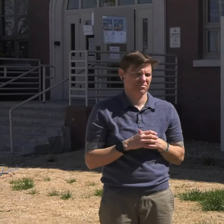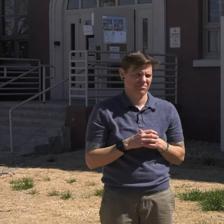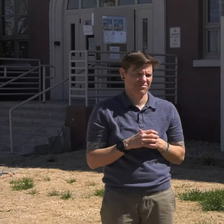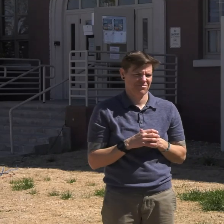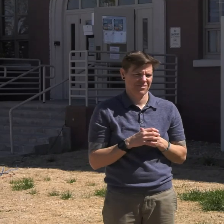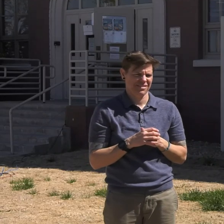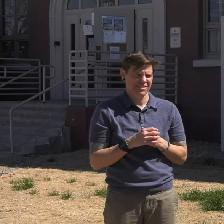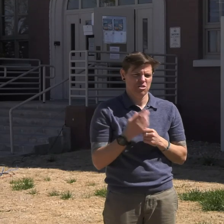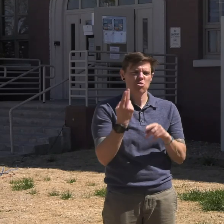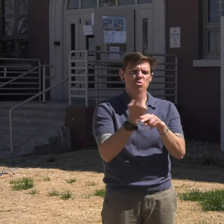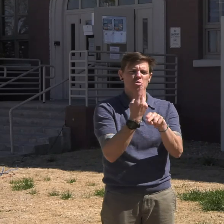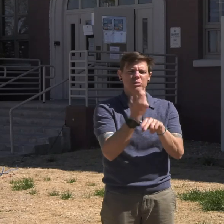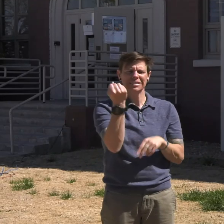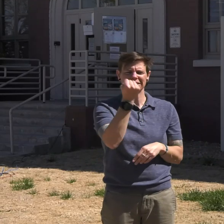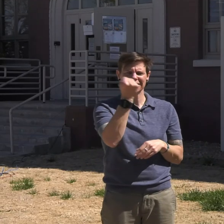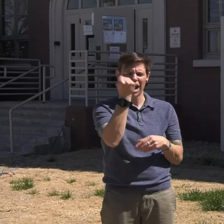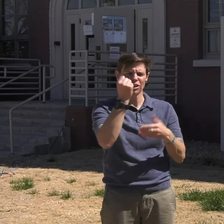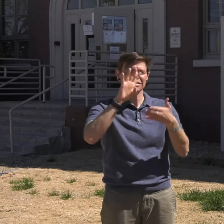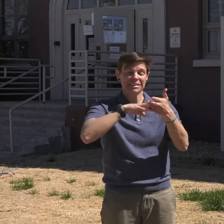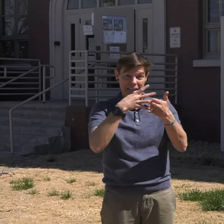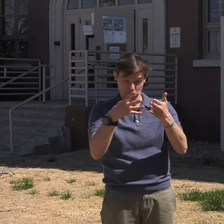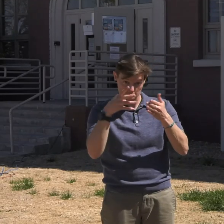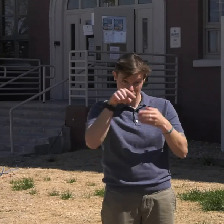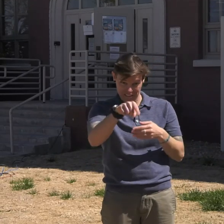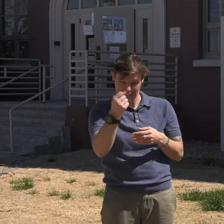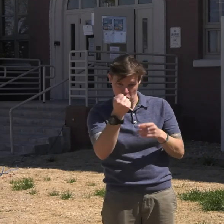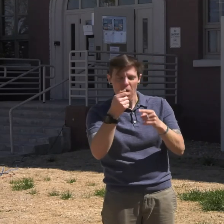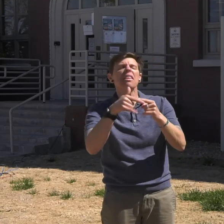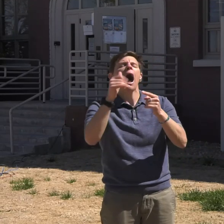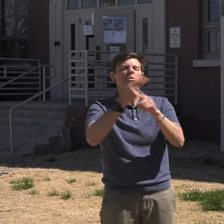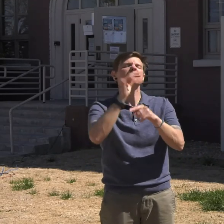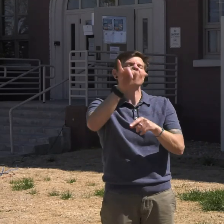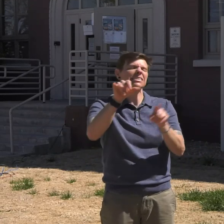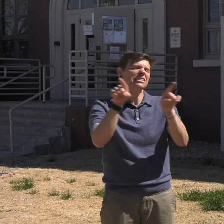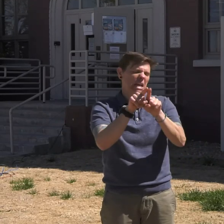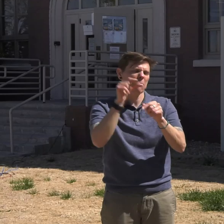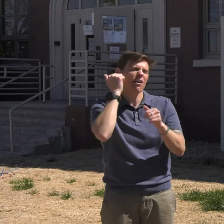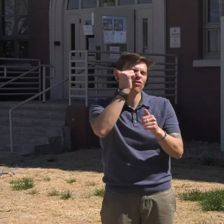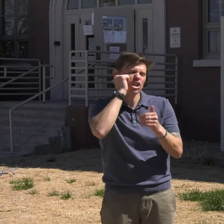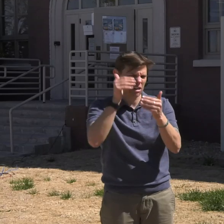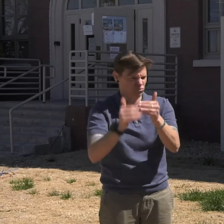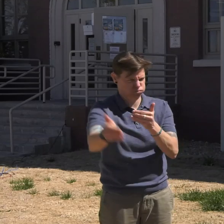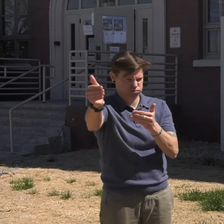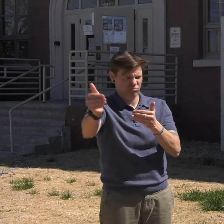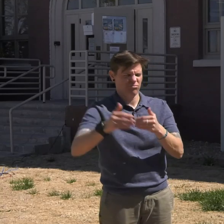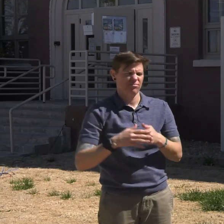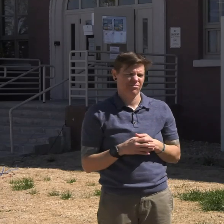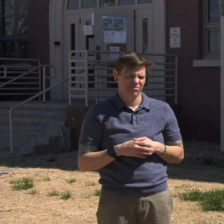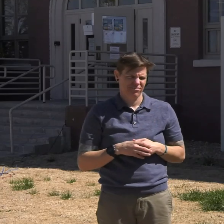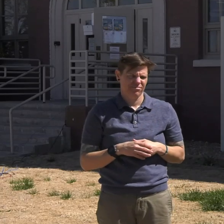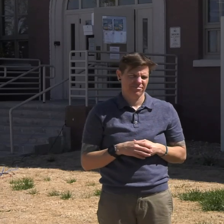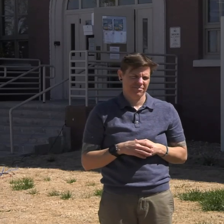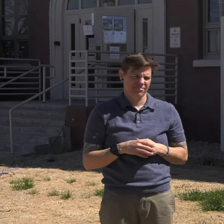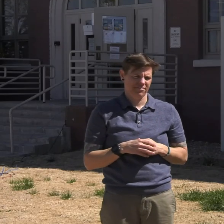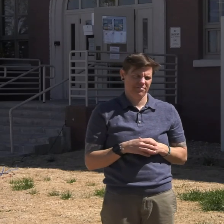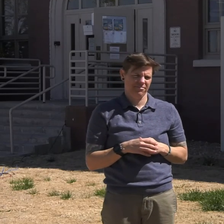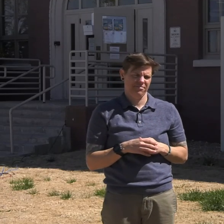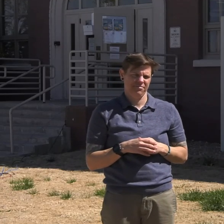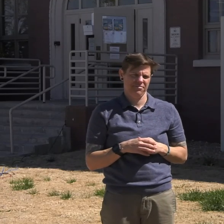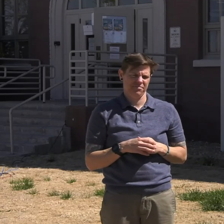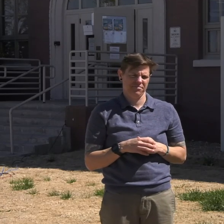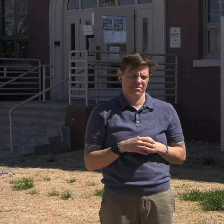day going forward. So that's a very, very reduced schedule. And again, one, we're reducing it for public health